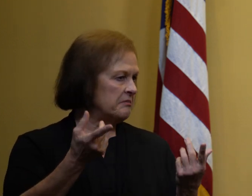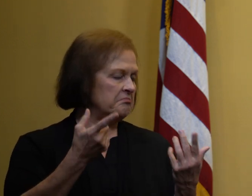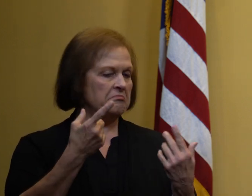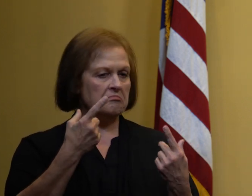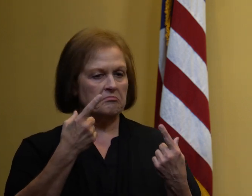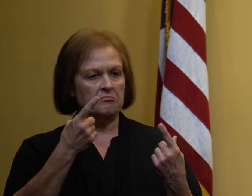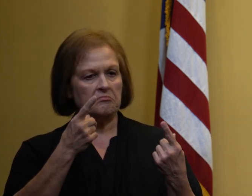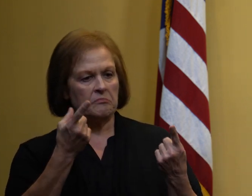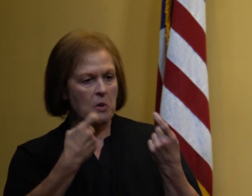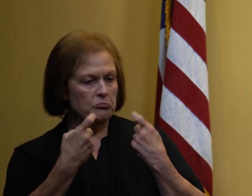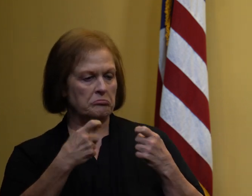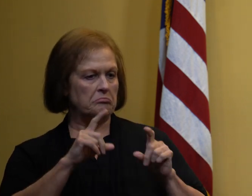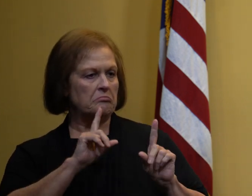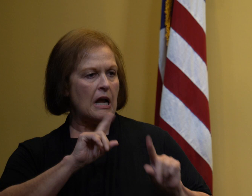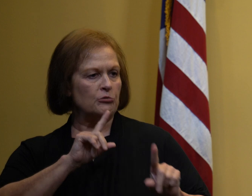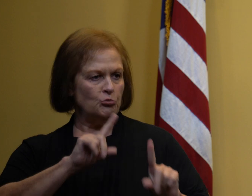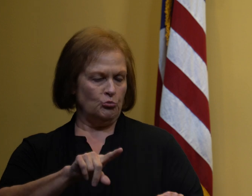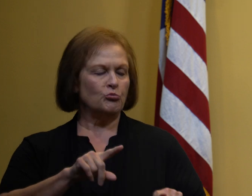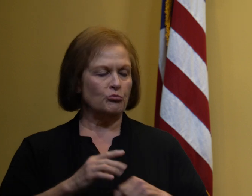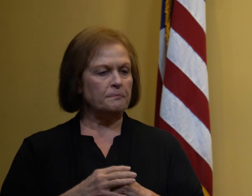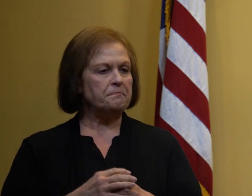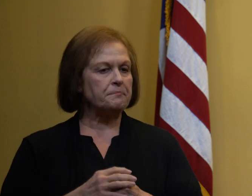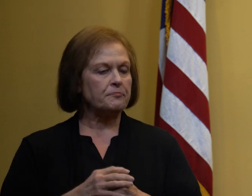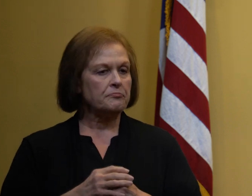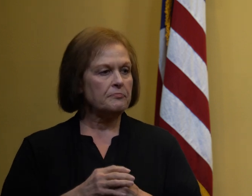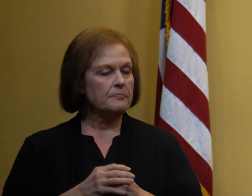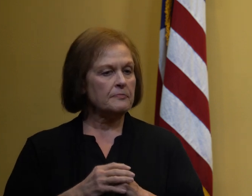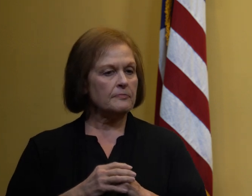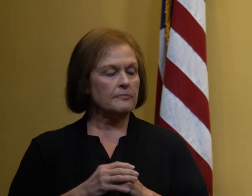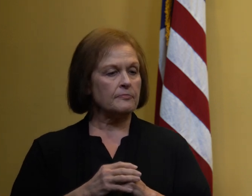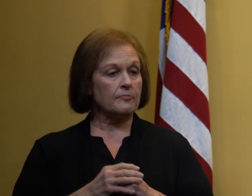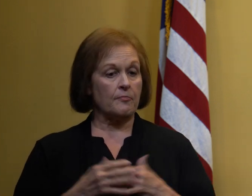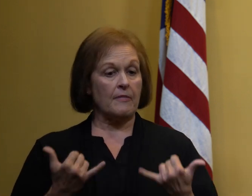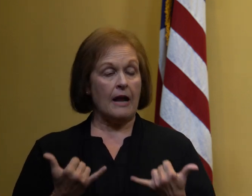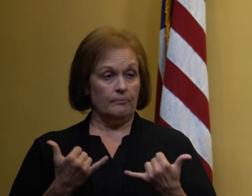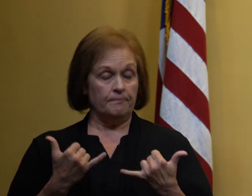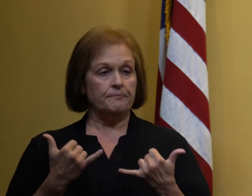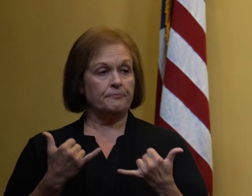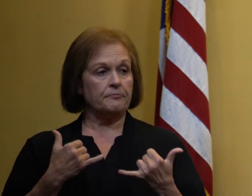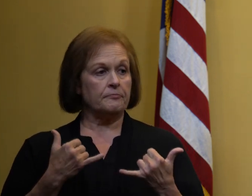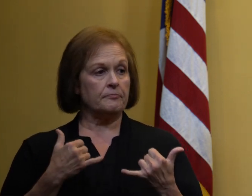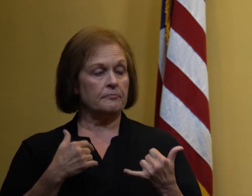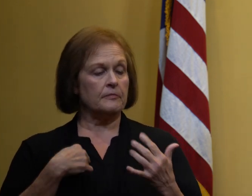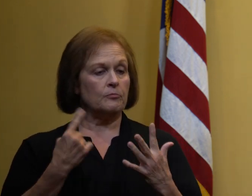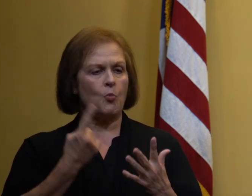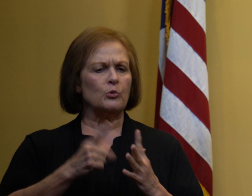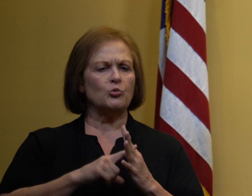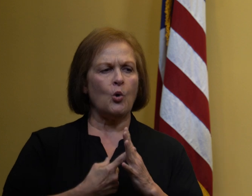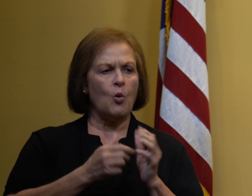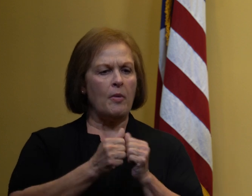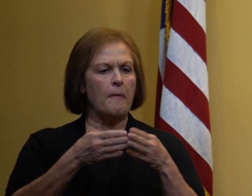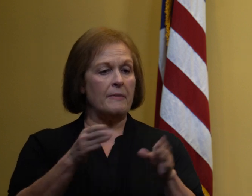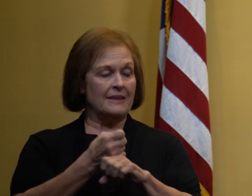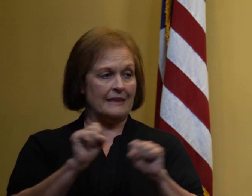answer period of our update. So as always, I start with